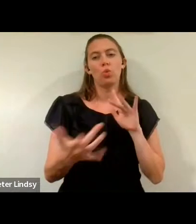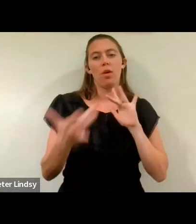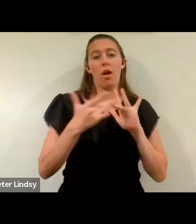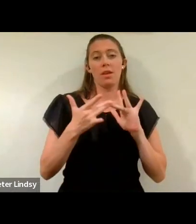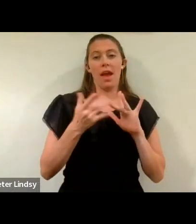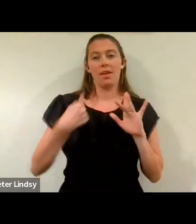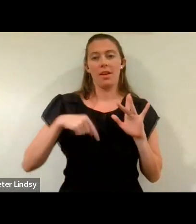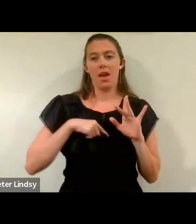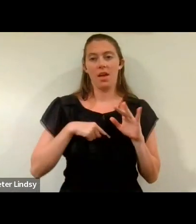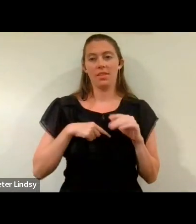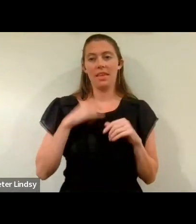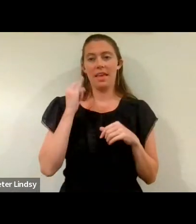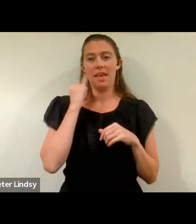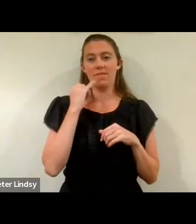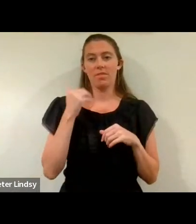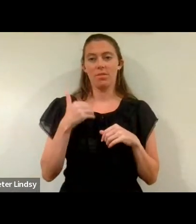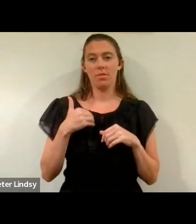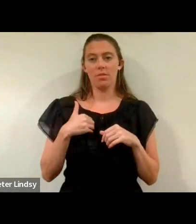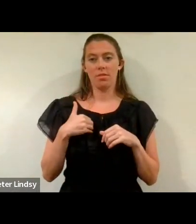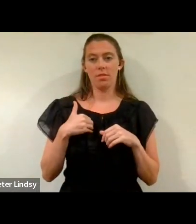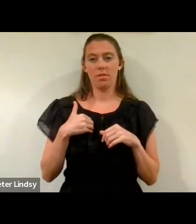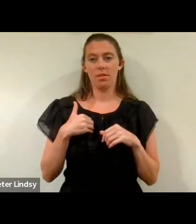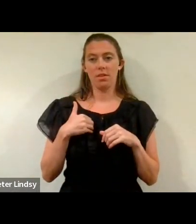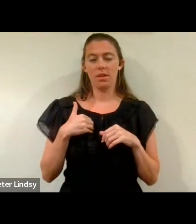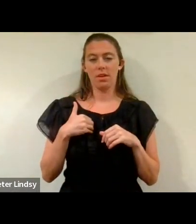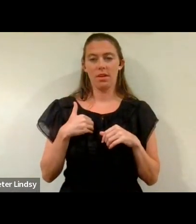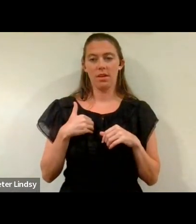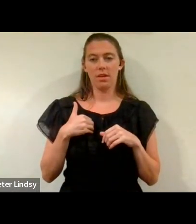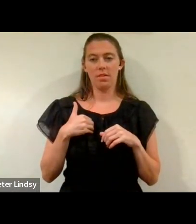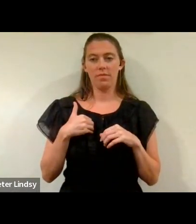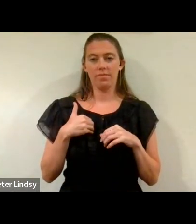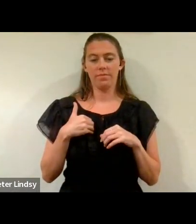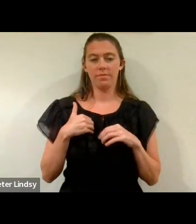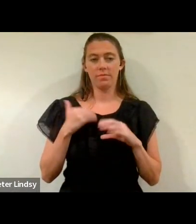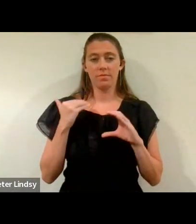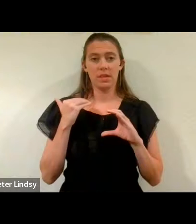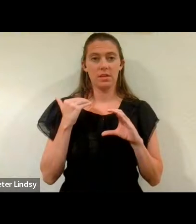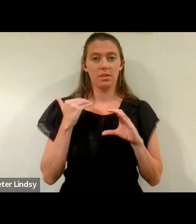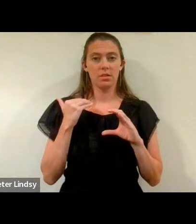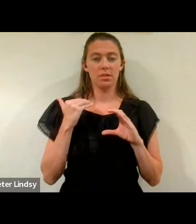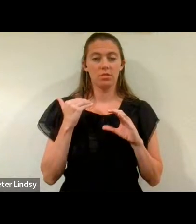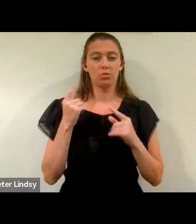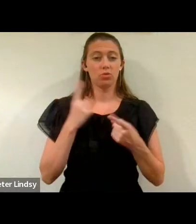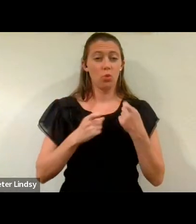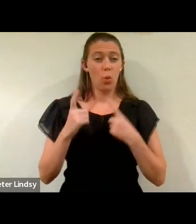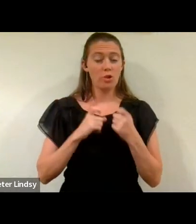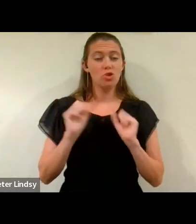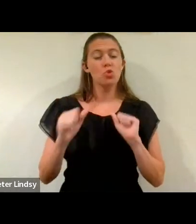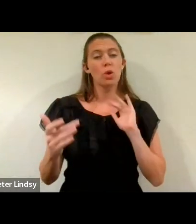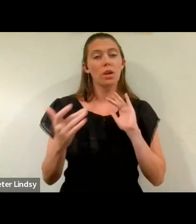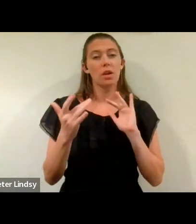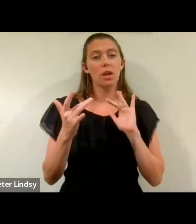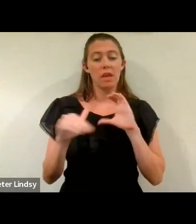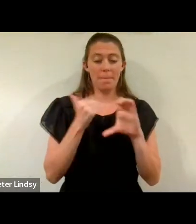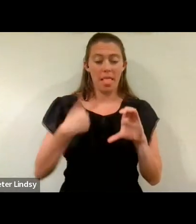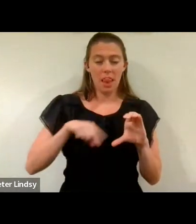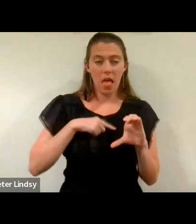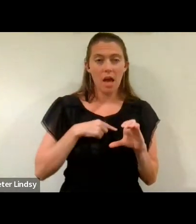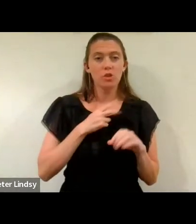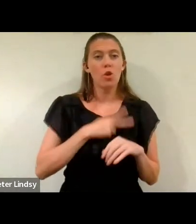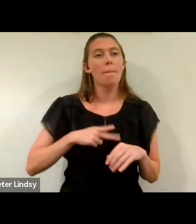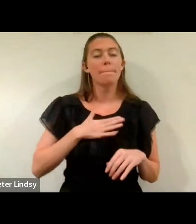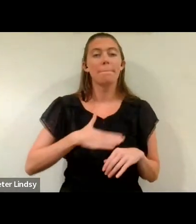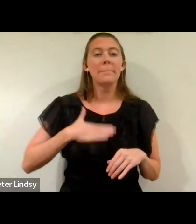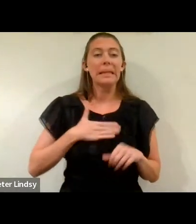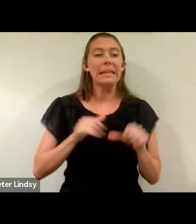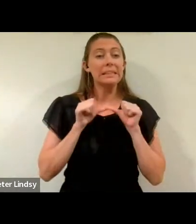any additional comments on the refresh, please do that. And please stay healthy, please stay safe, and try to get out here and enjoy some of this nice